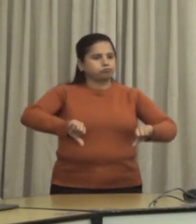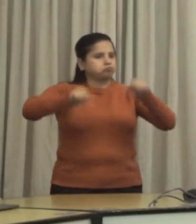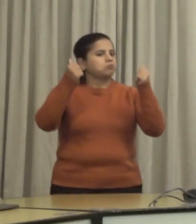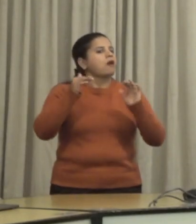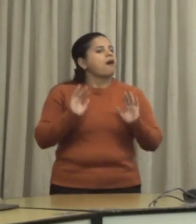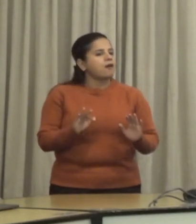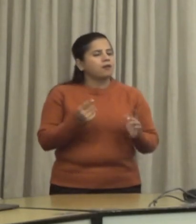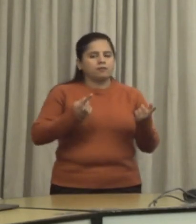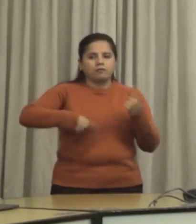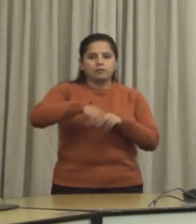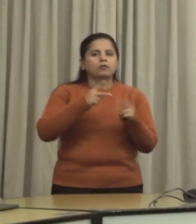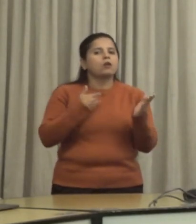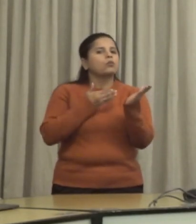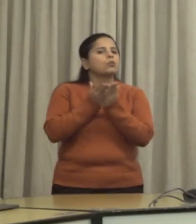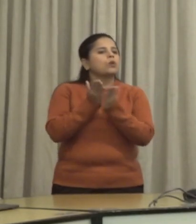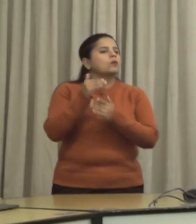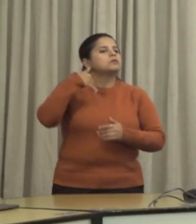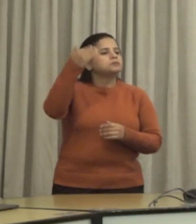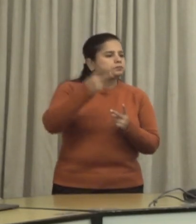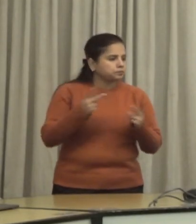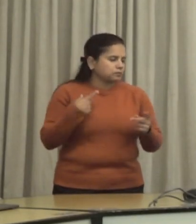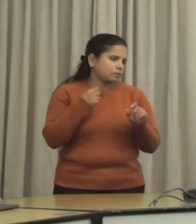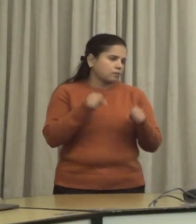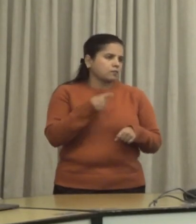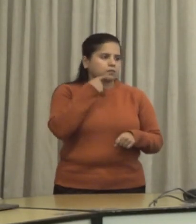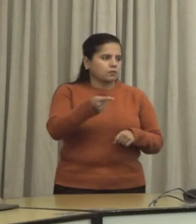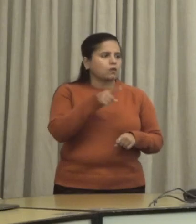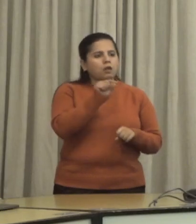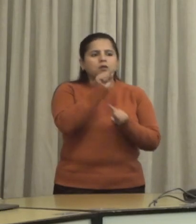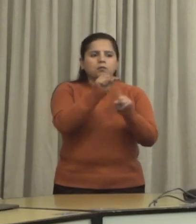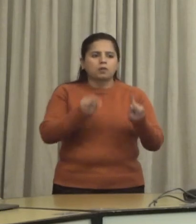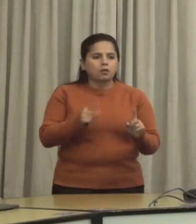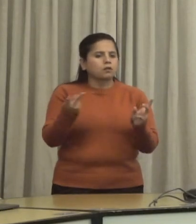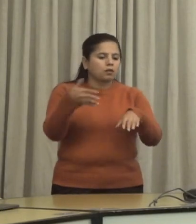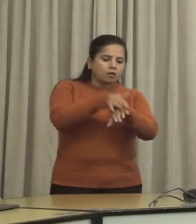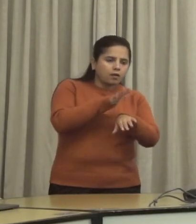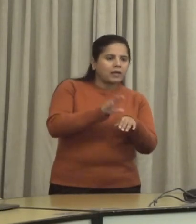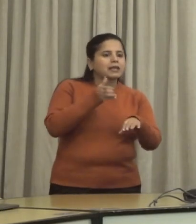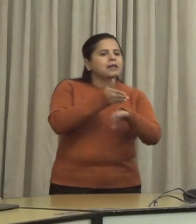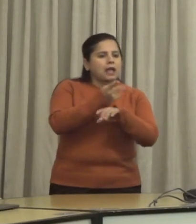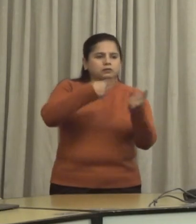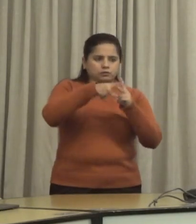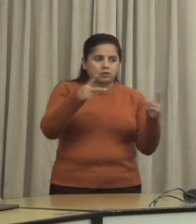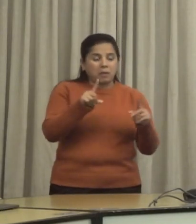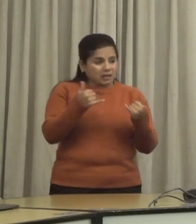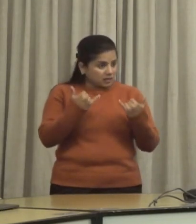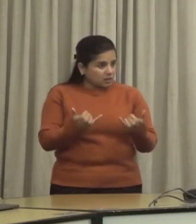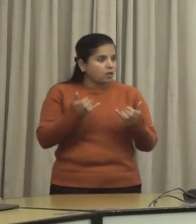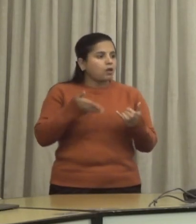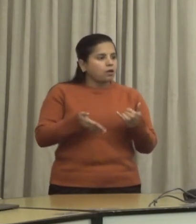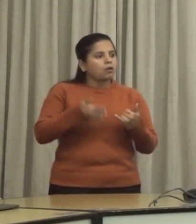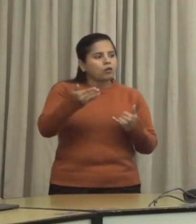And again, it was, I can say that it is 100% implemented in cancer patient, but now it is